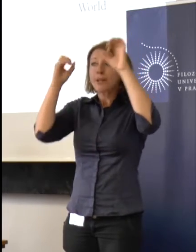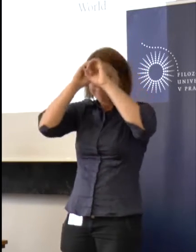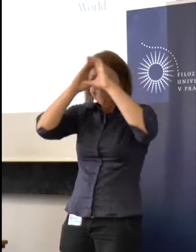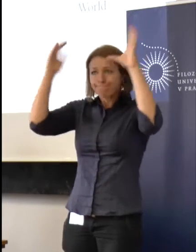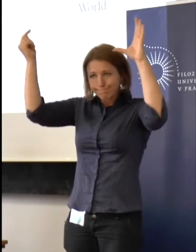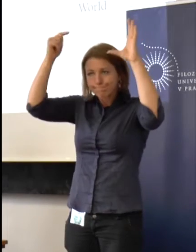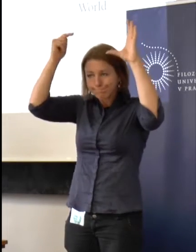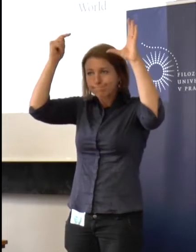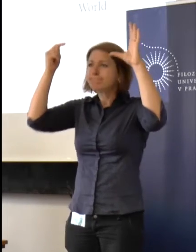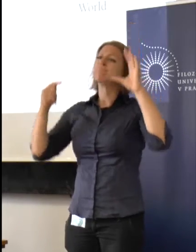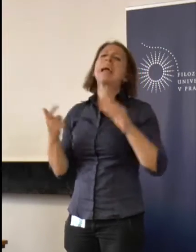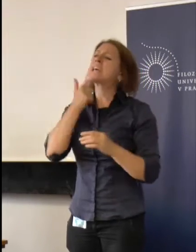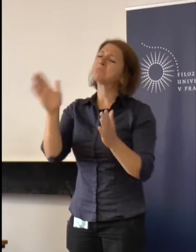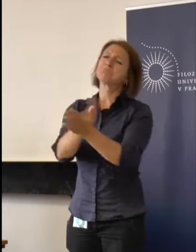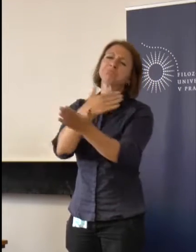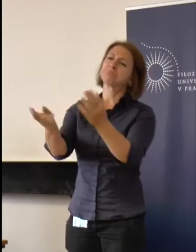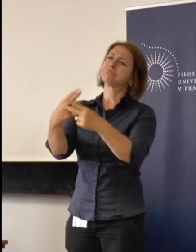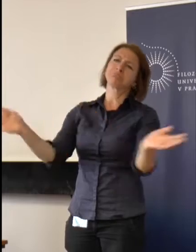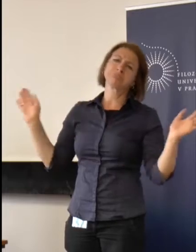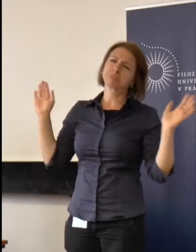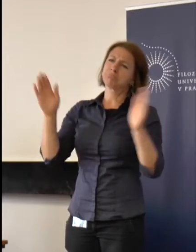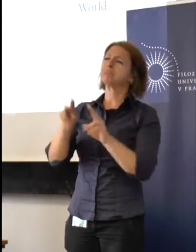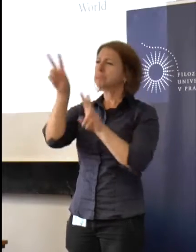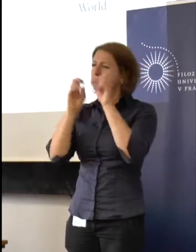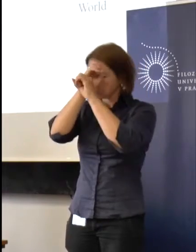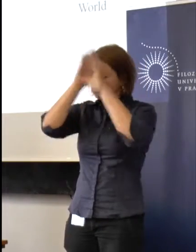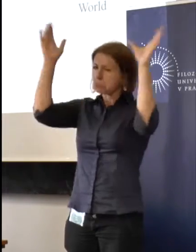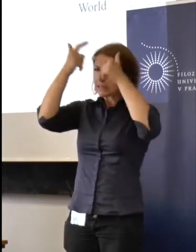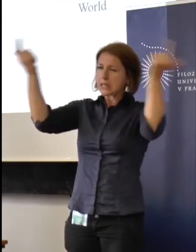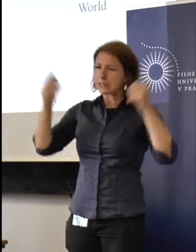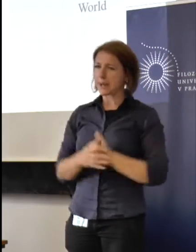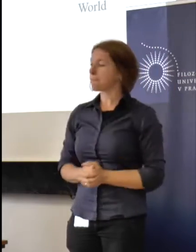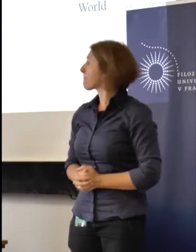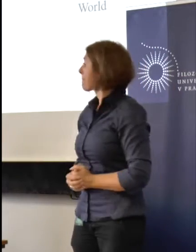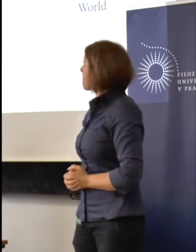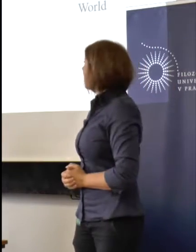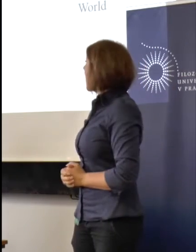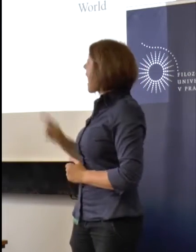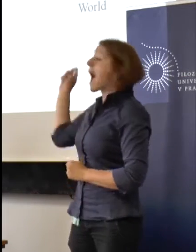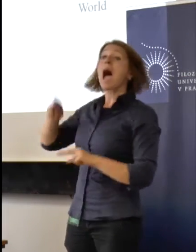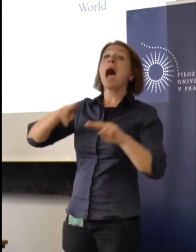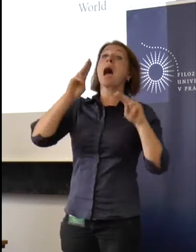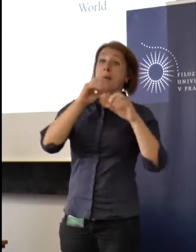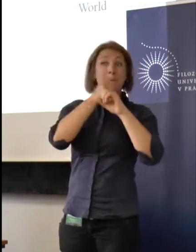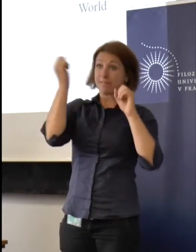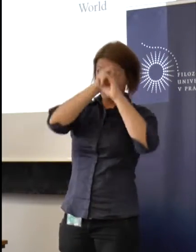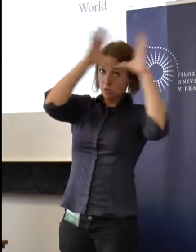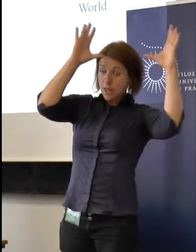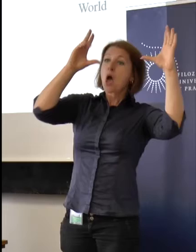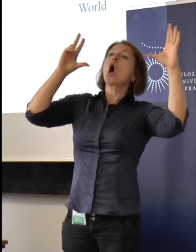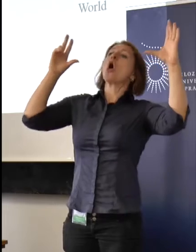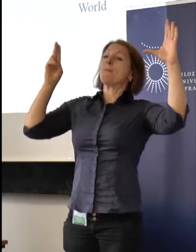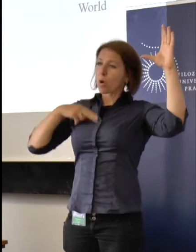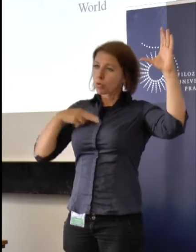language. And then language comes, and what is language? Language, oops, I'm sorry. Language is just this. Language, or